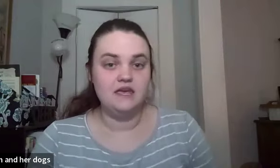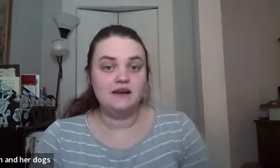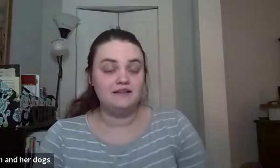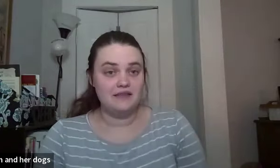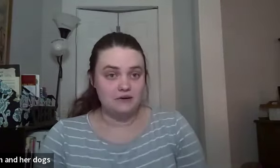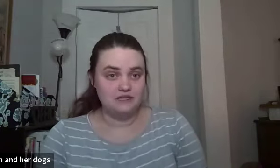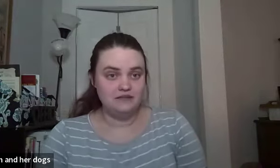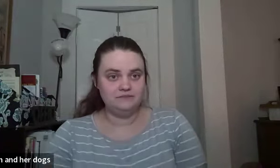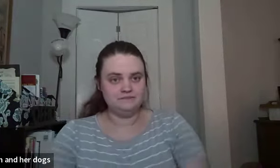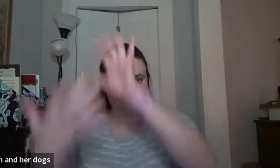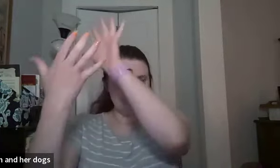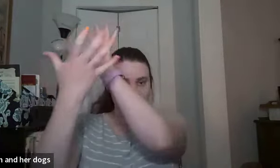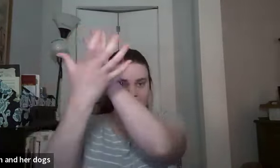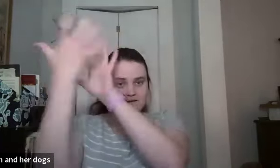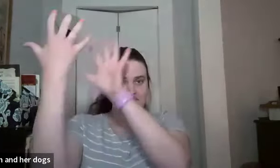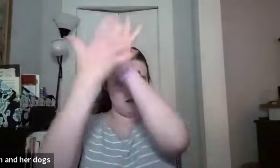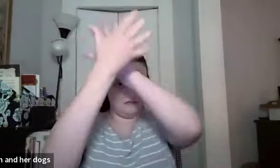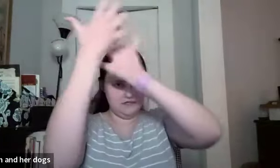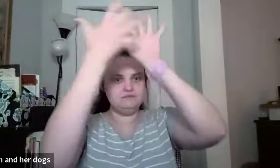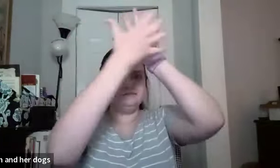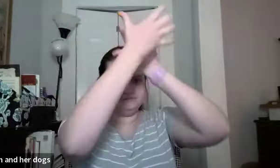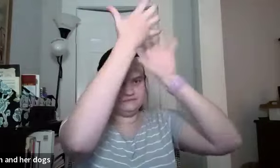Then cloudy, cloudy,